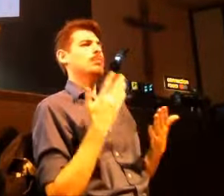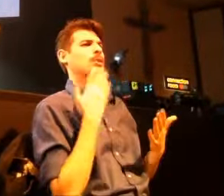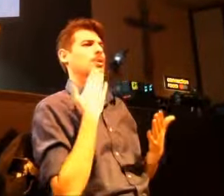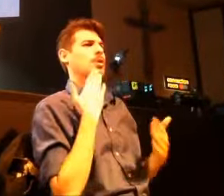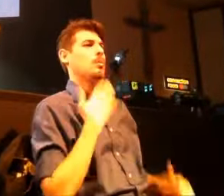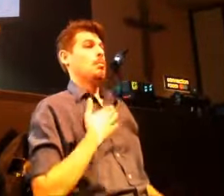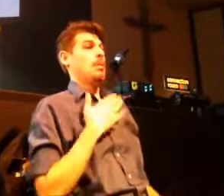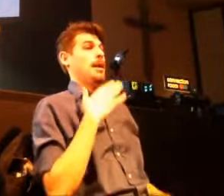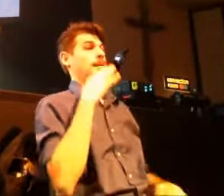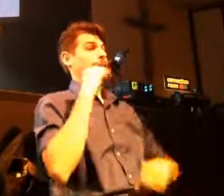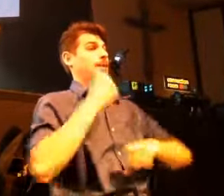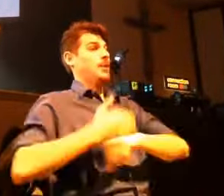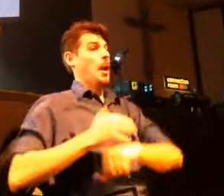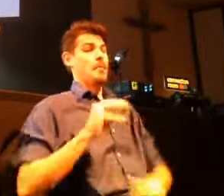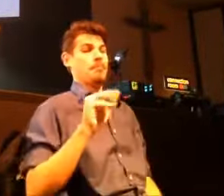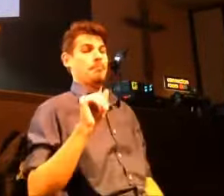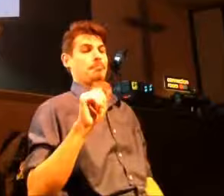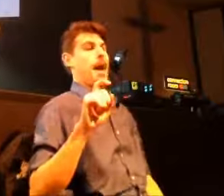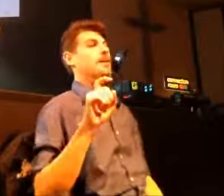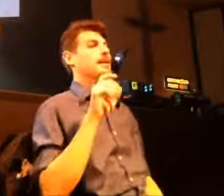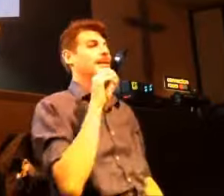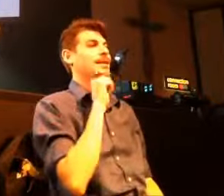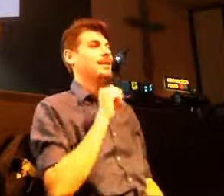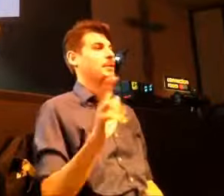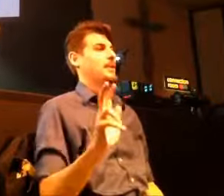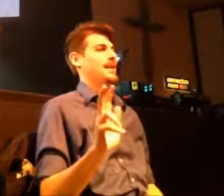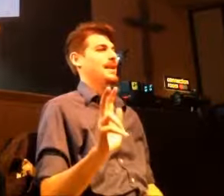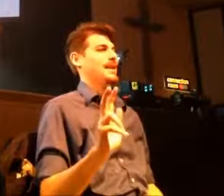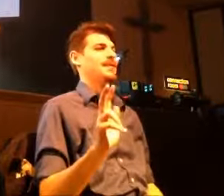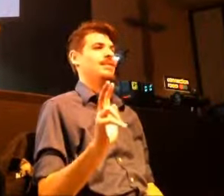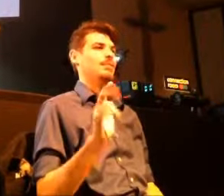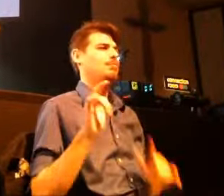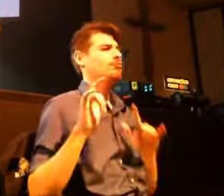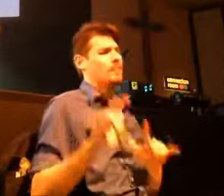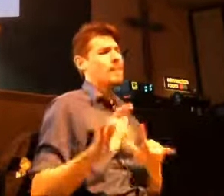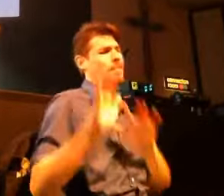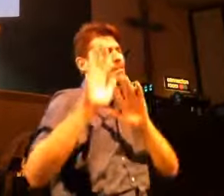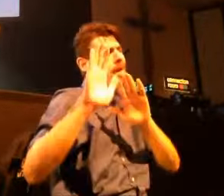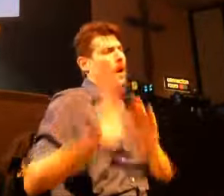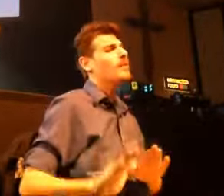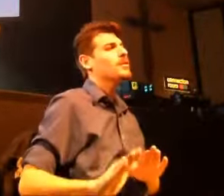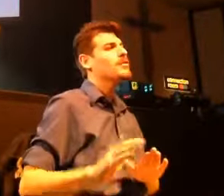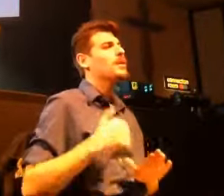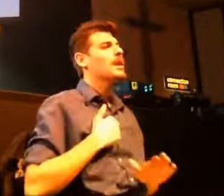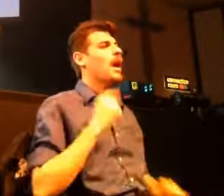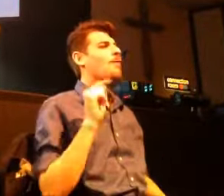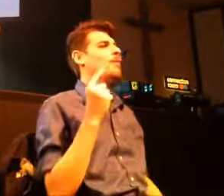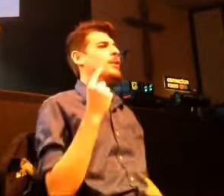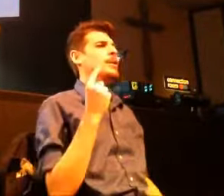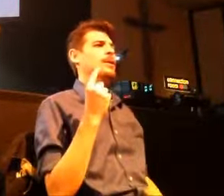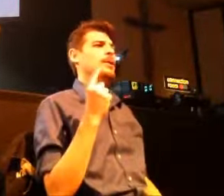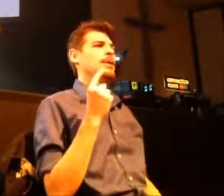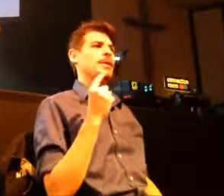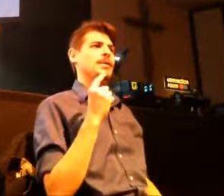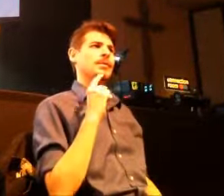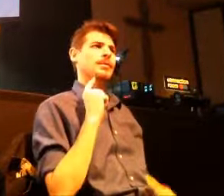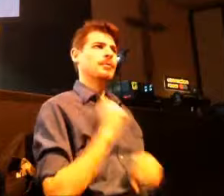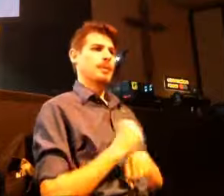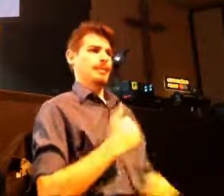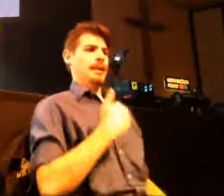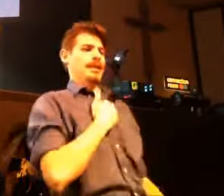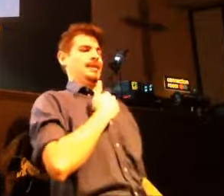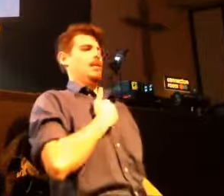son, Max, is just a wonderful young man. But I truly got a firsthand experience of what this series is going to be like this past